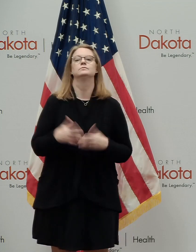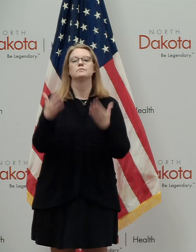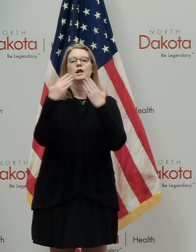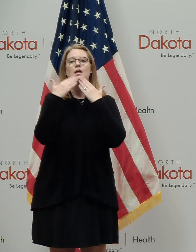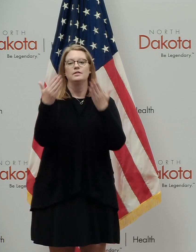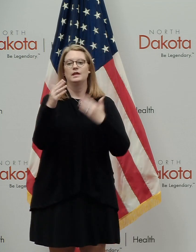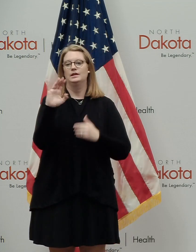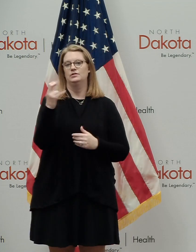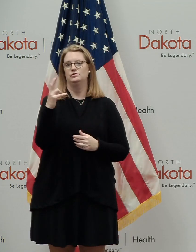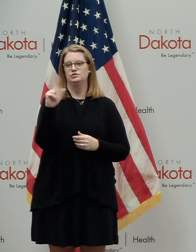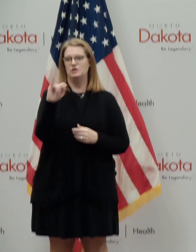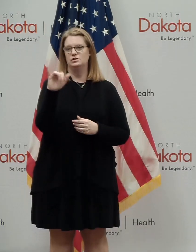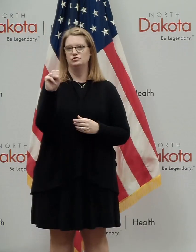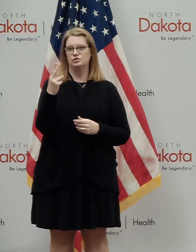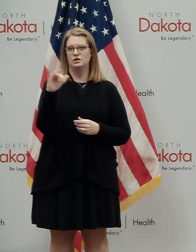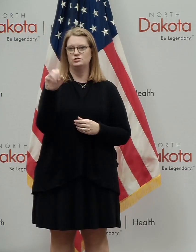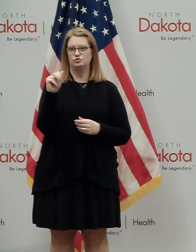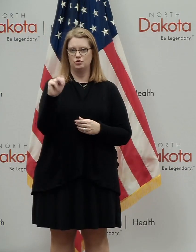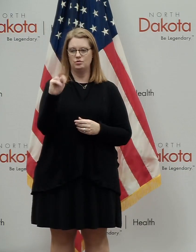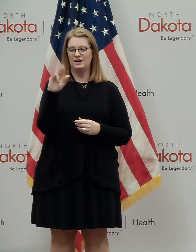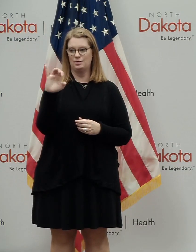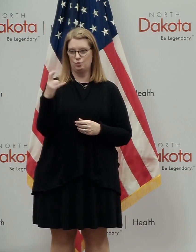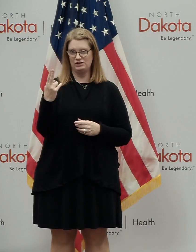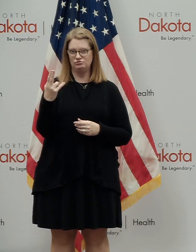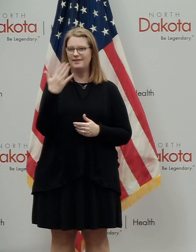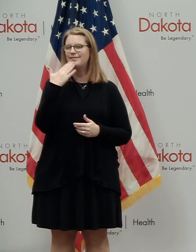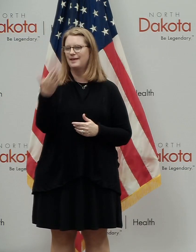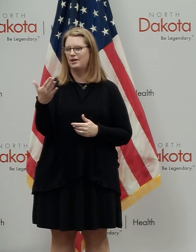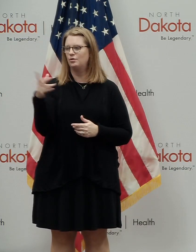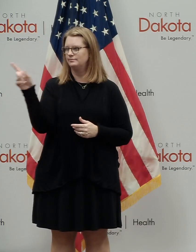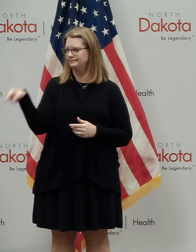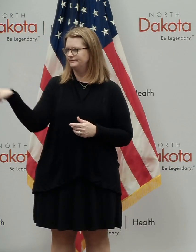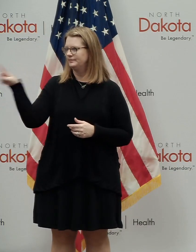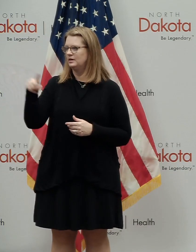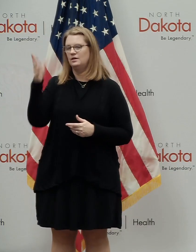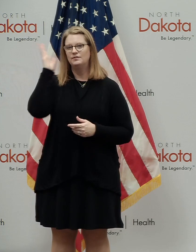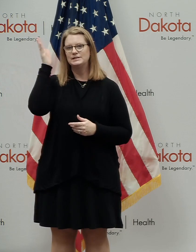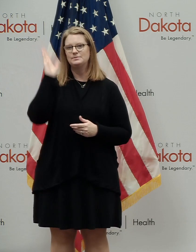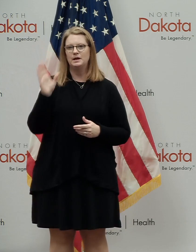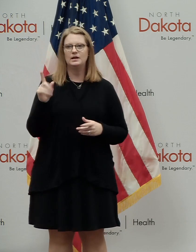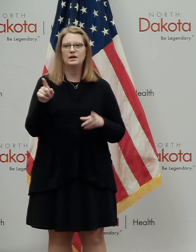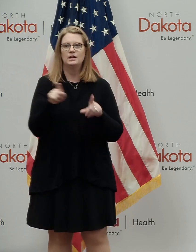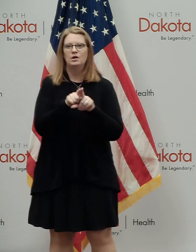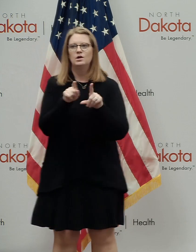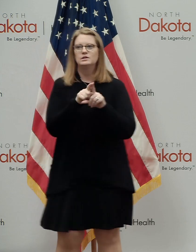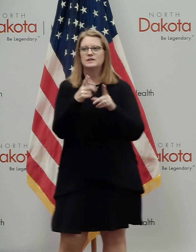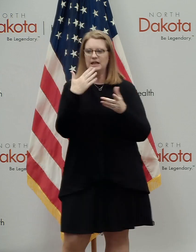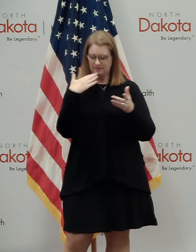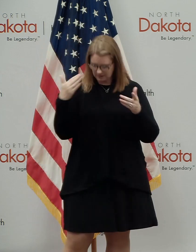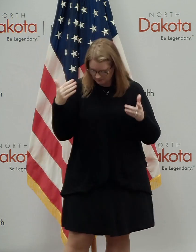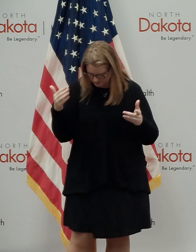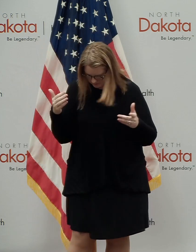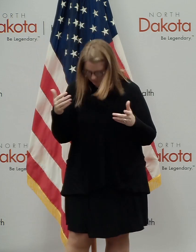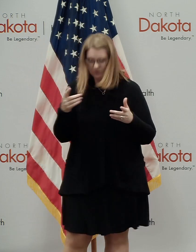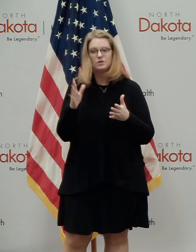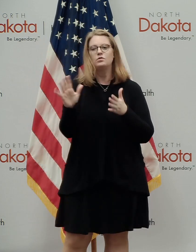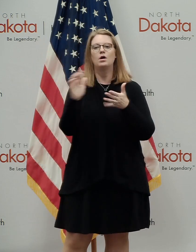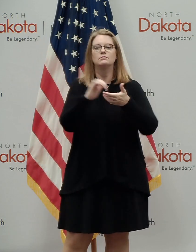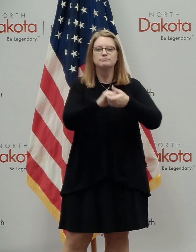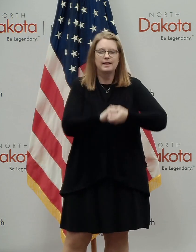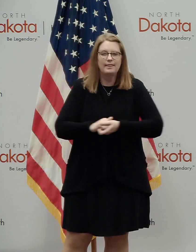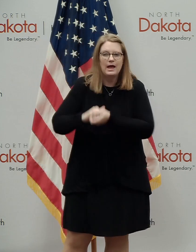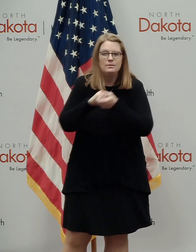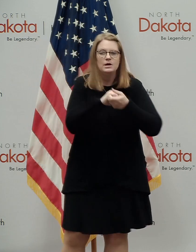Thank you, Chet, Josh, Joan, and Rich, for speaking today. Thanks for your collaboration. Thanks for your input. Thanks for your